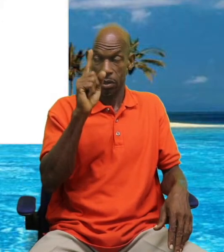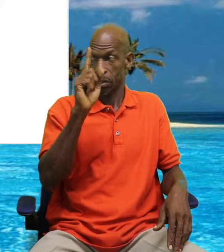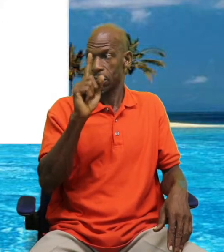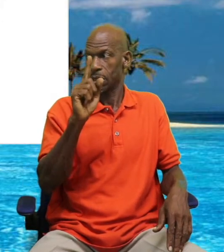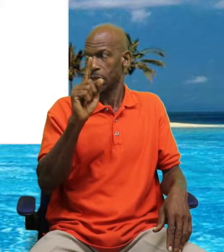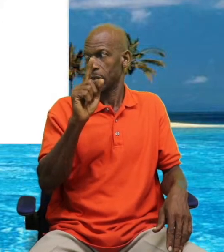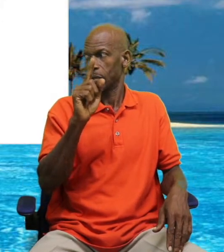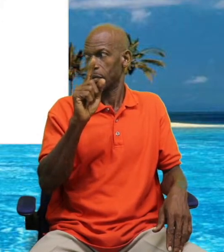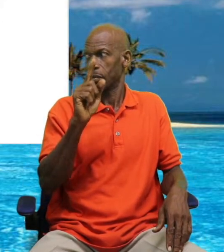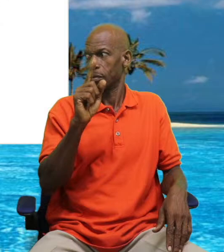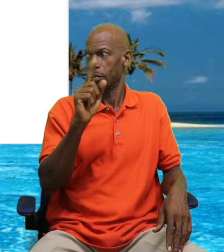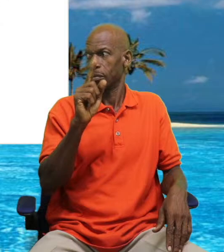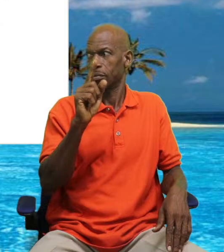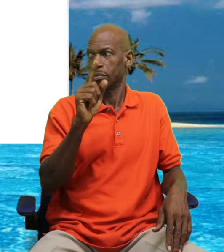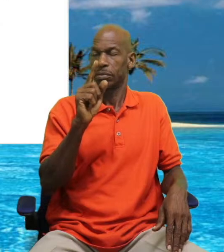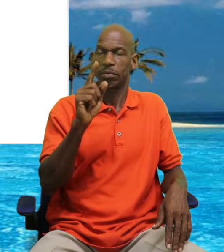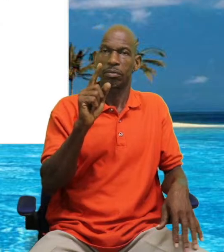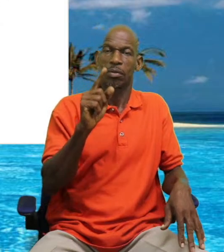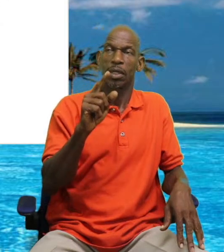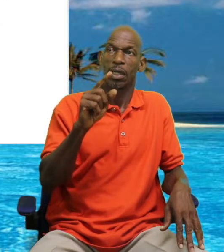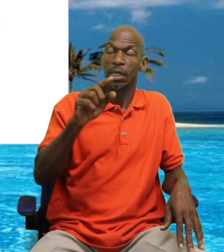repeat myself. He,